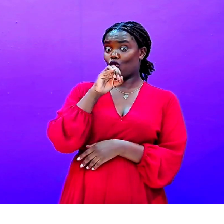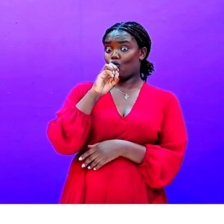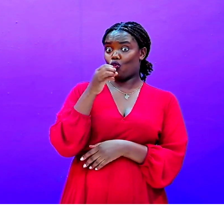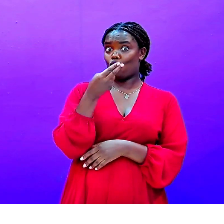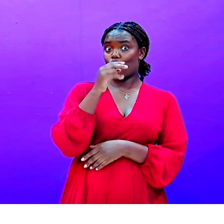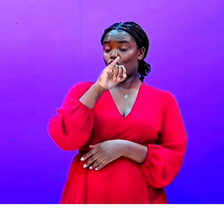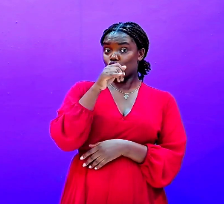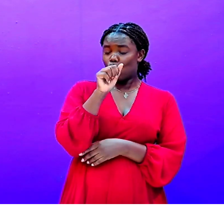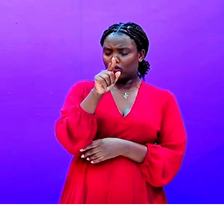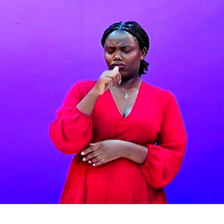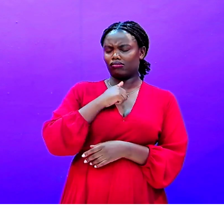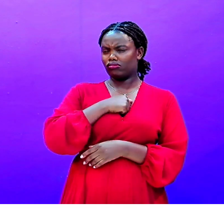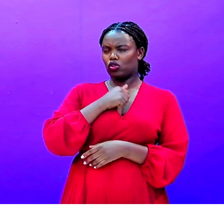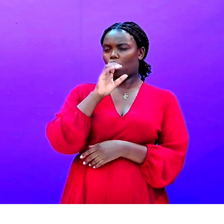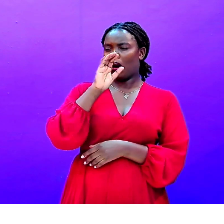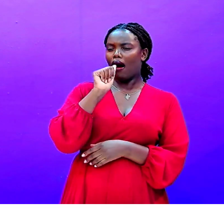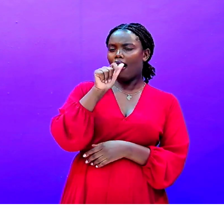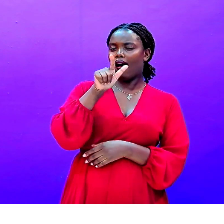arrested in Homa Bay and later found dead.